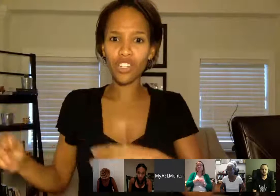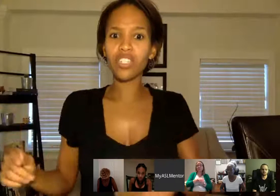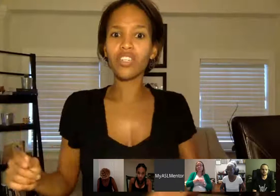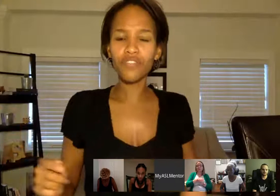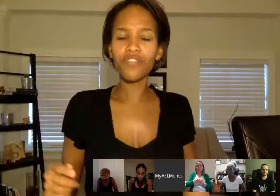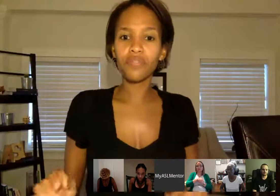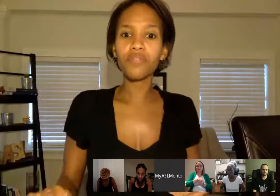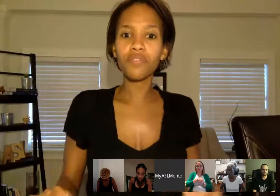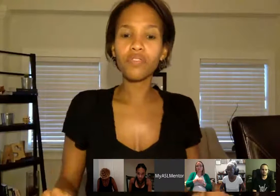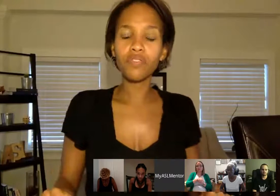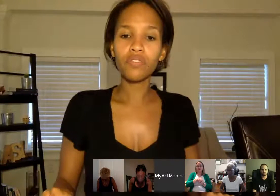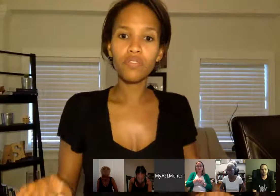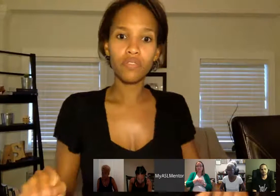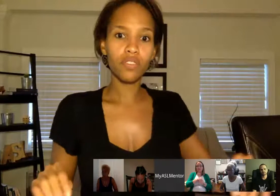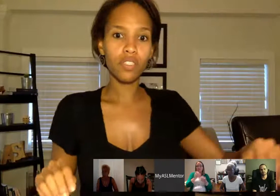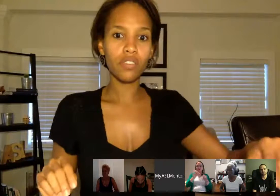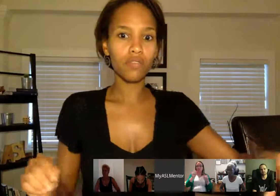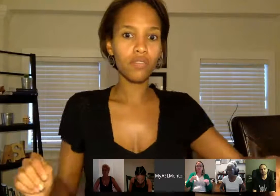are adjectives.